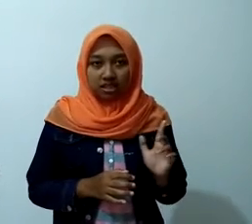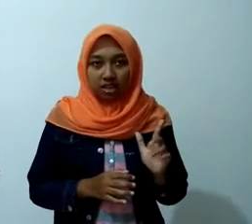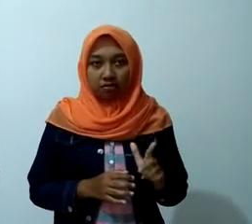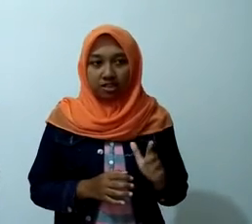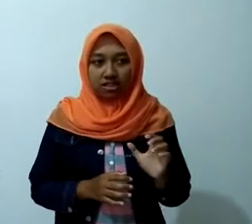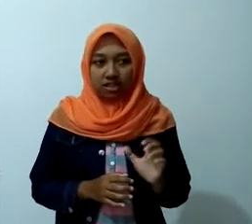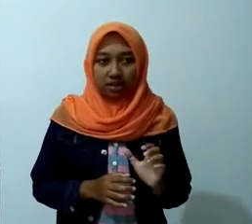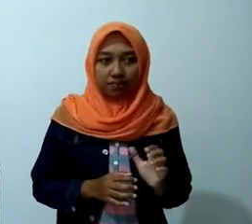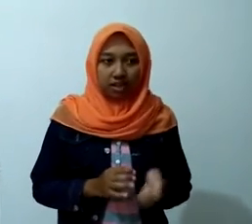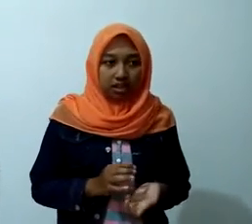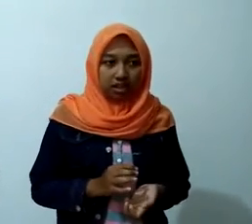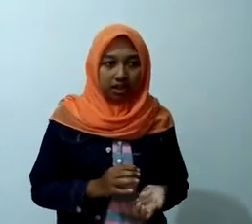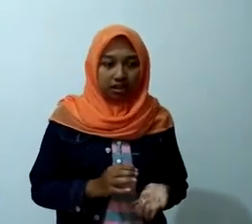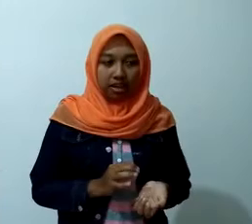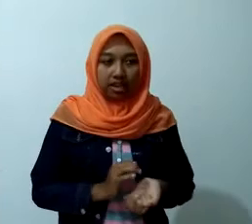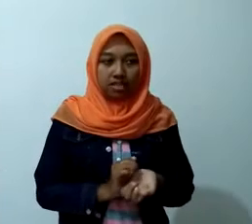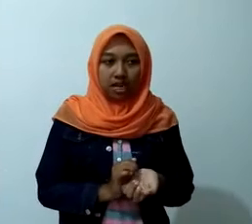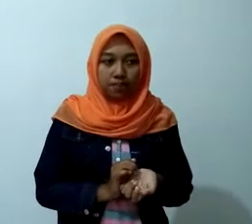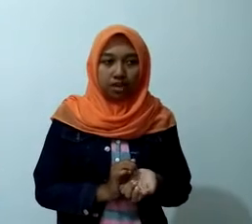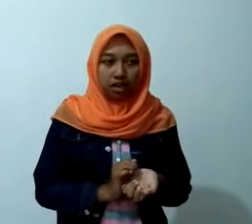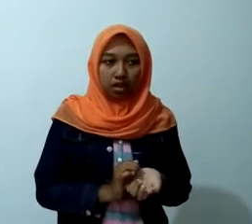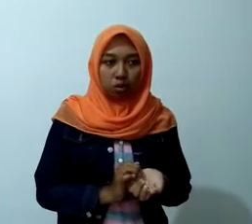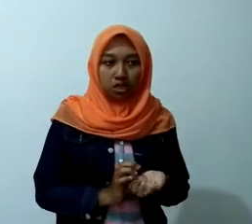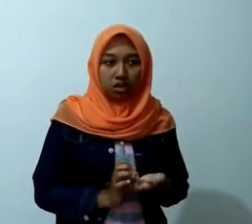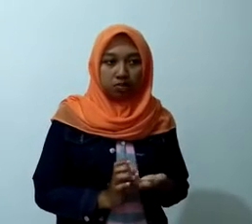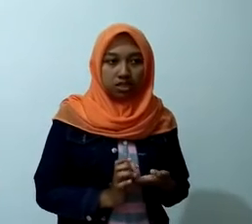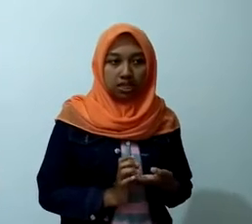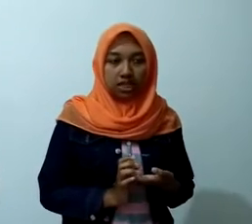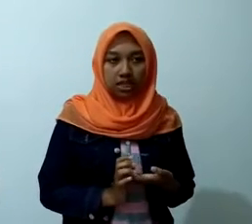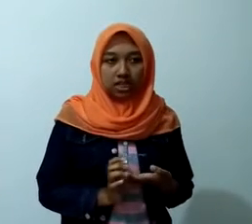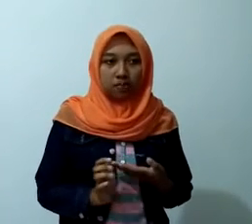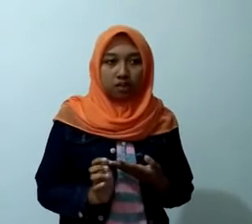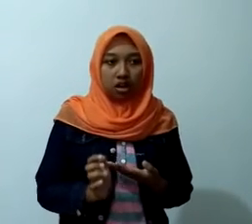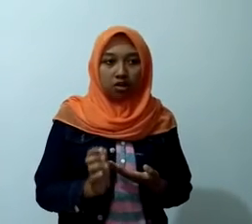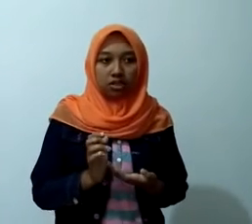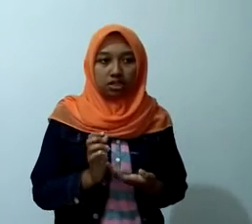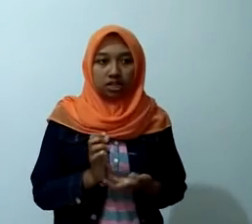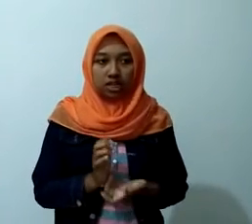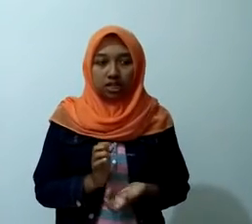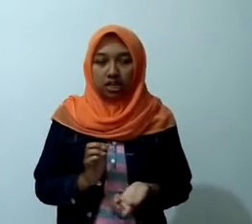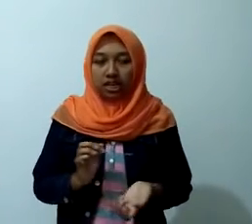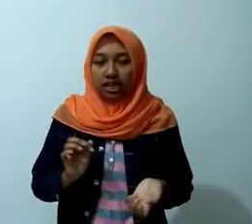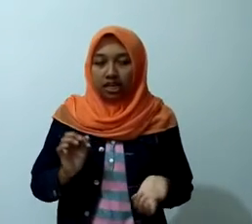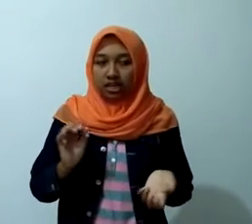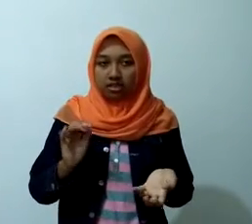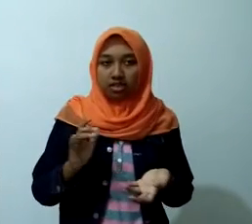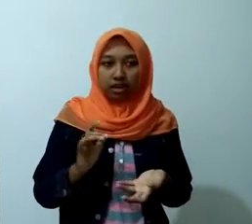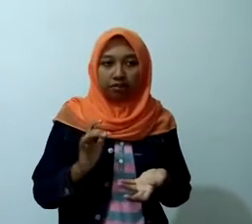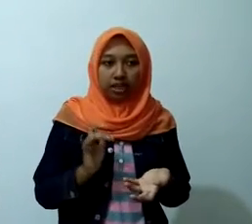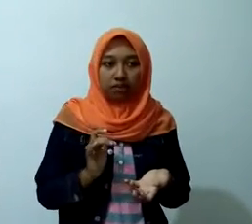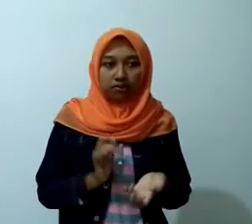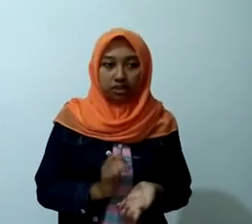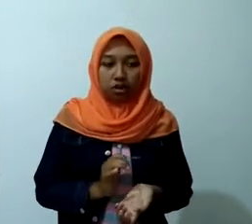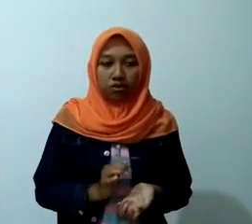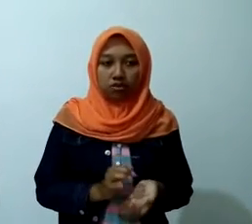class 7C. And then the subject and object of the study. The subject of the study is the